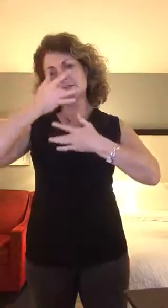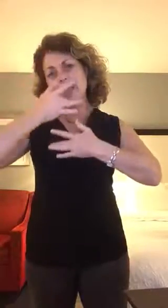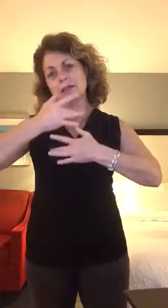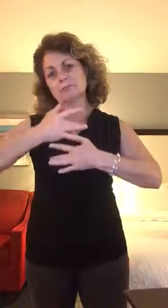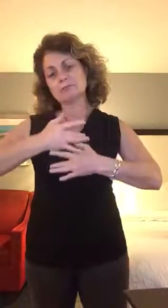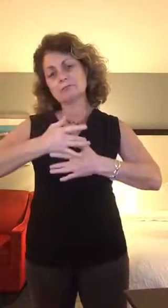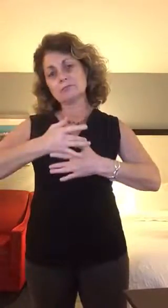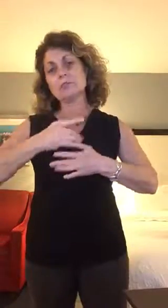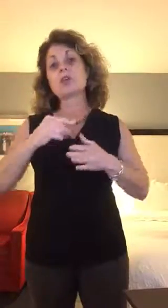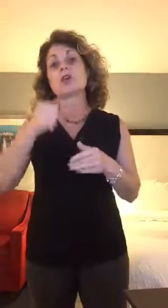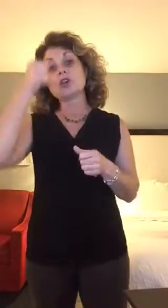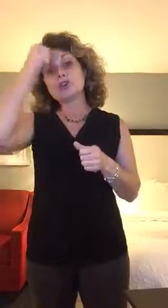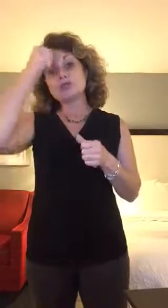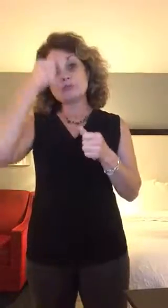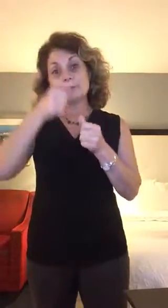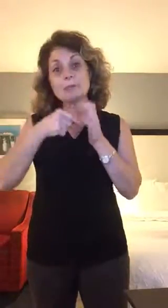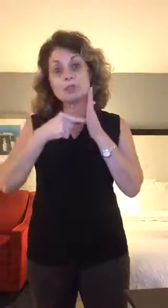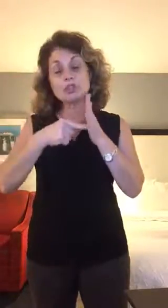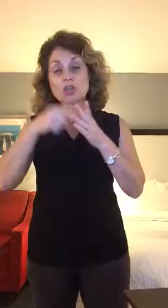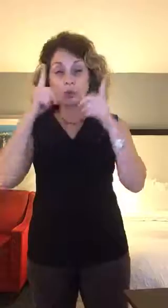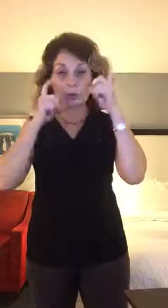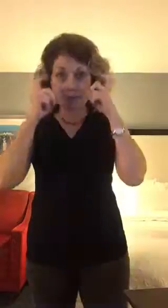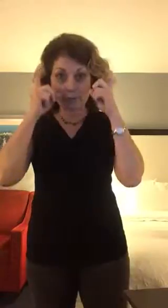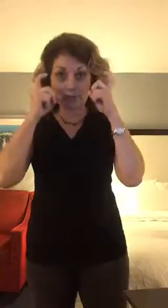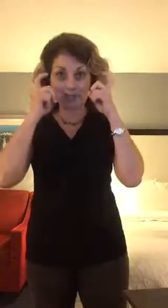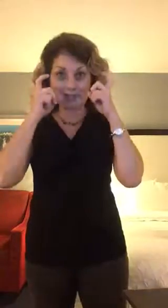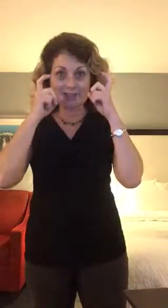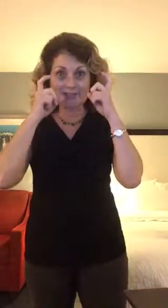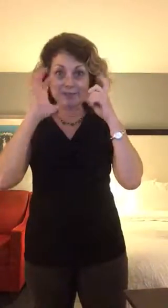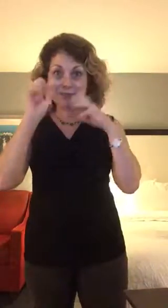Sad. Remember to show your expressions. Okay?